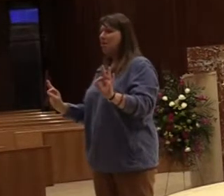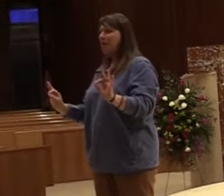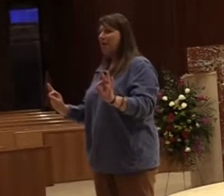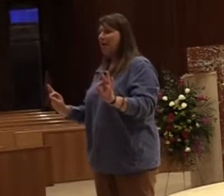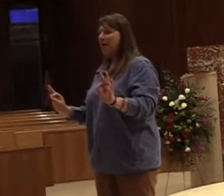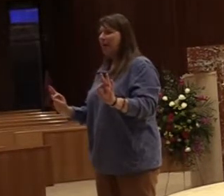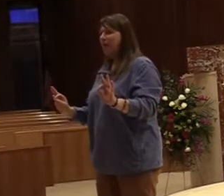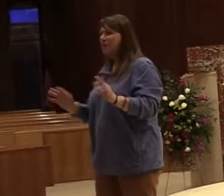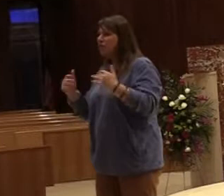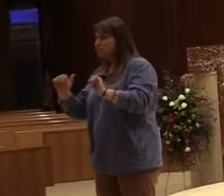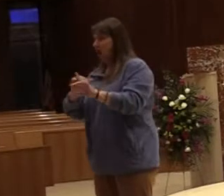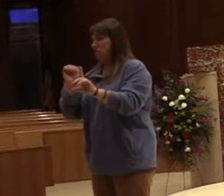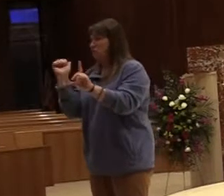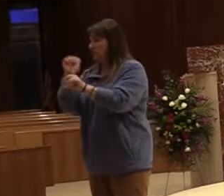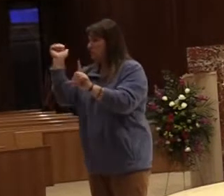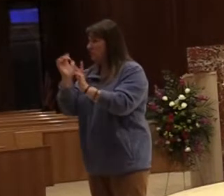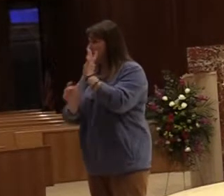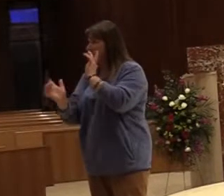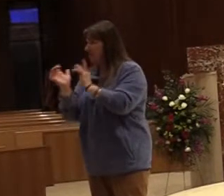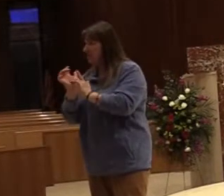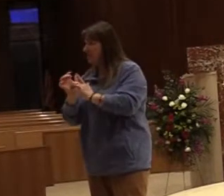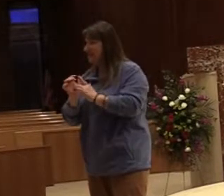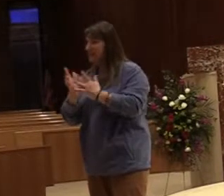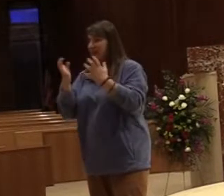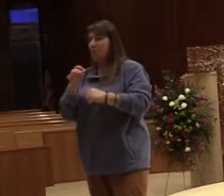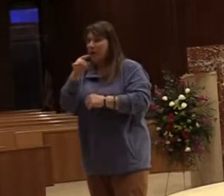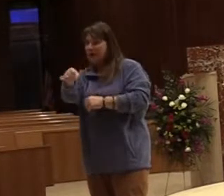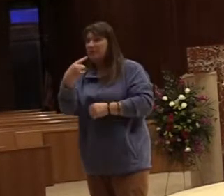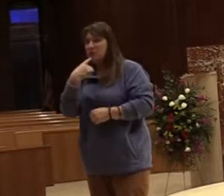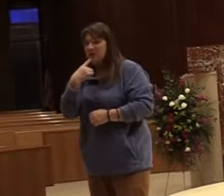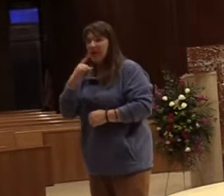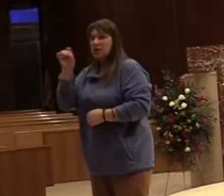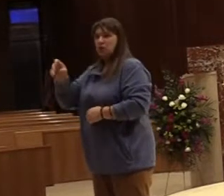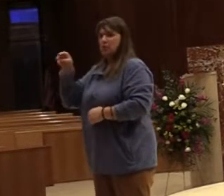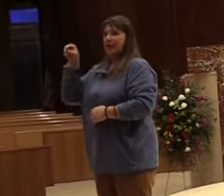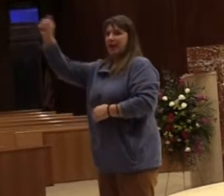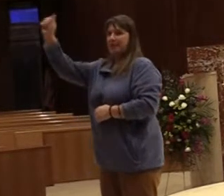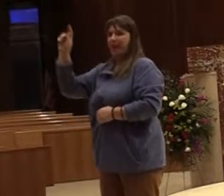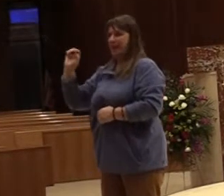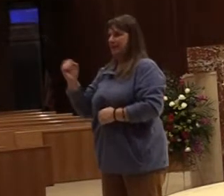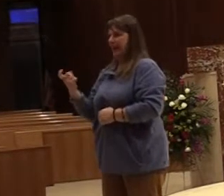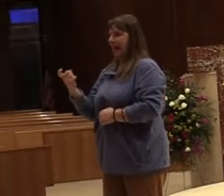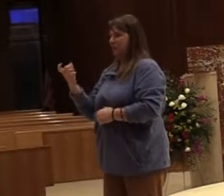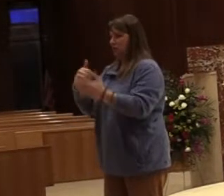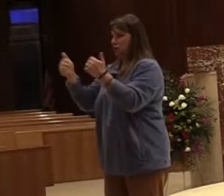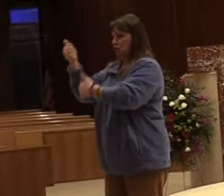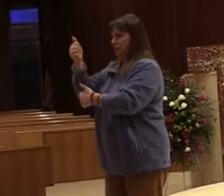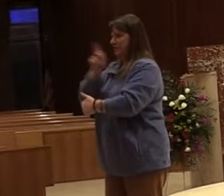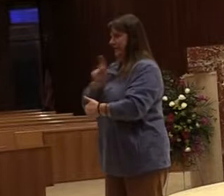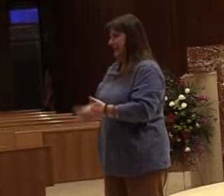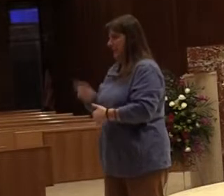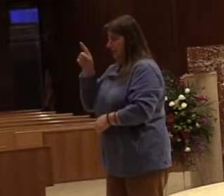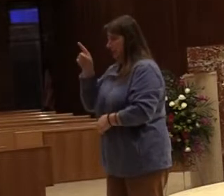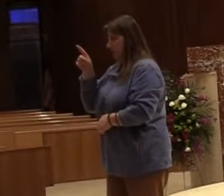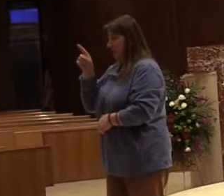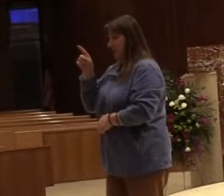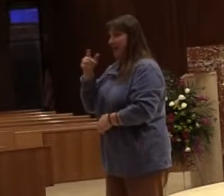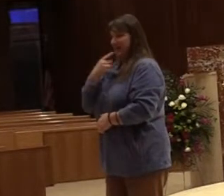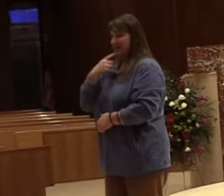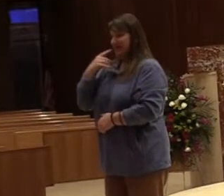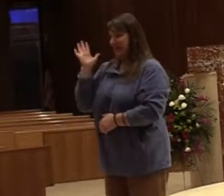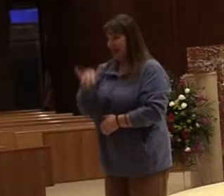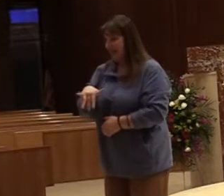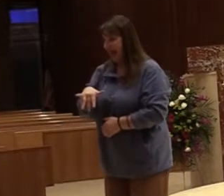to corner him to a corner saying that we can't pay tribute to Caesar, we can't pay taxes. And through this, he would be put to death on